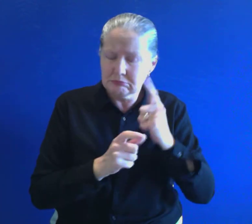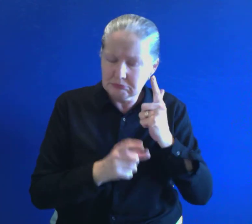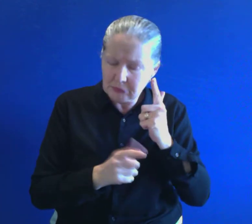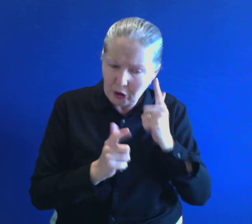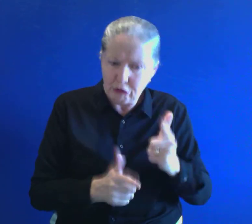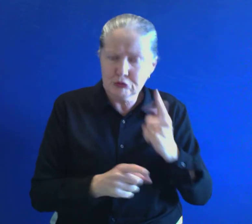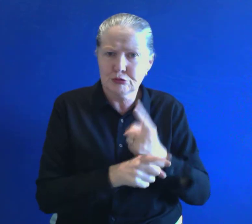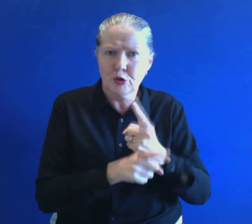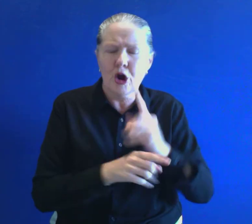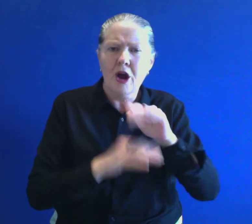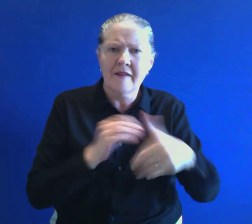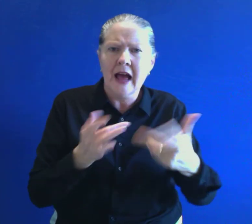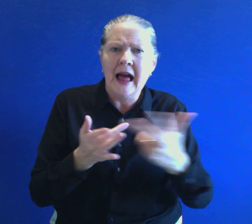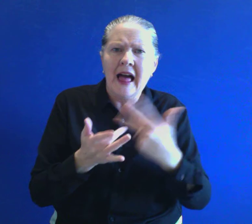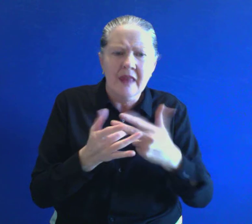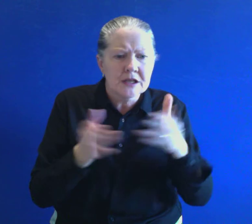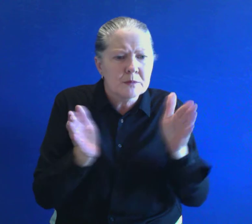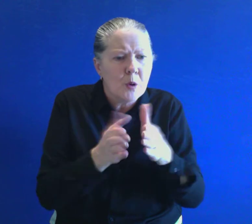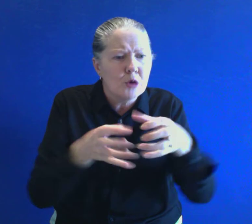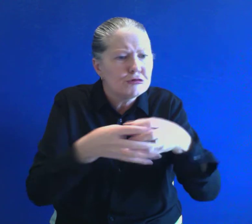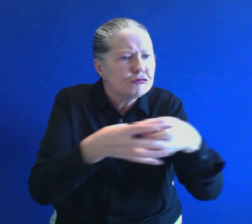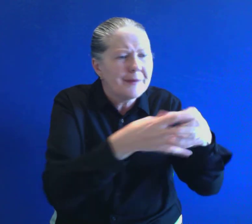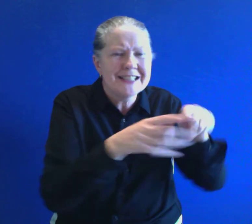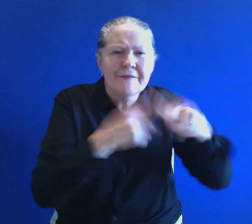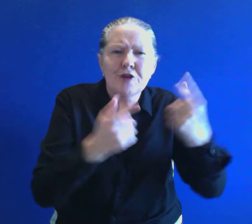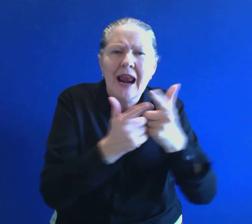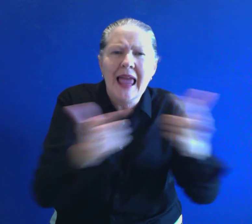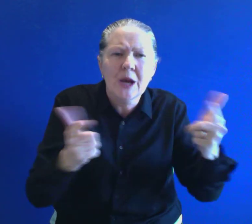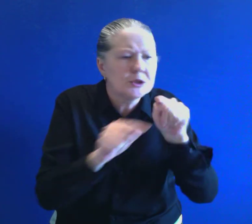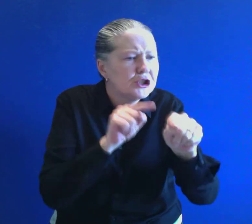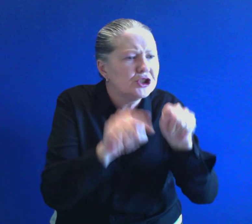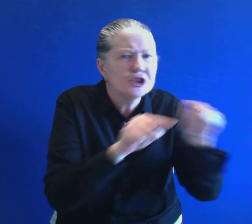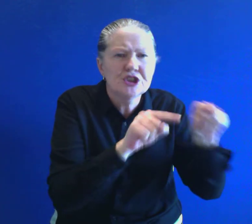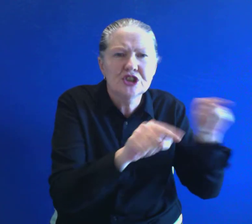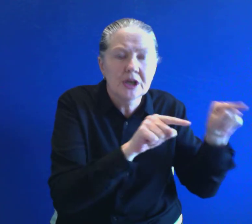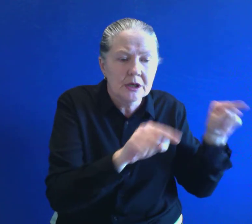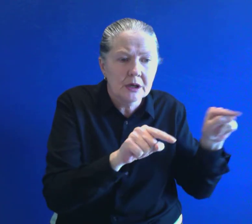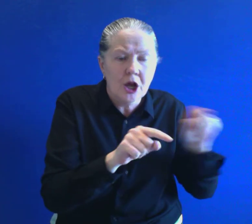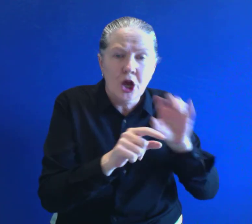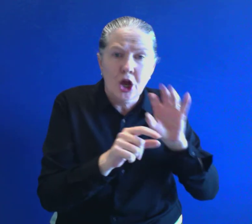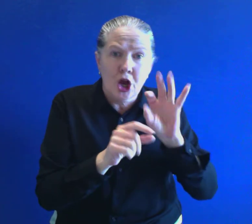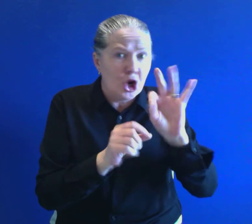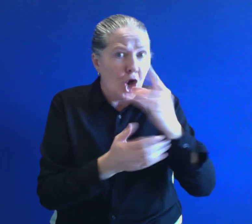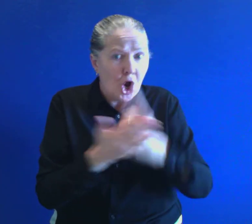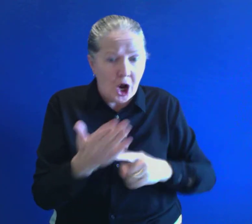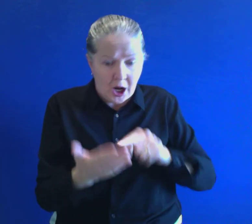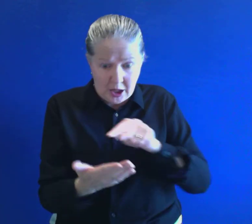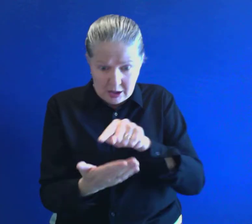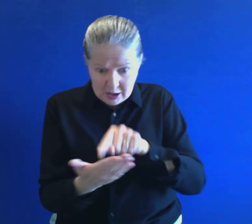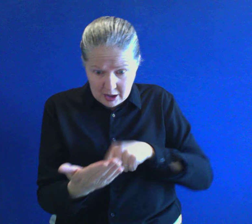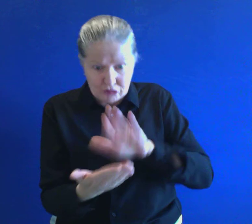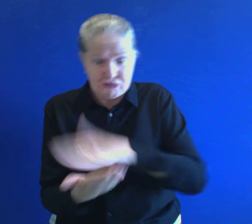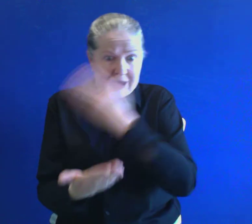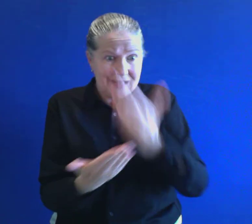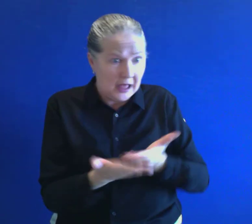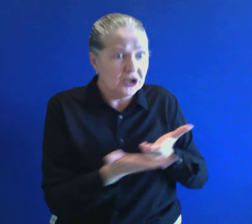minority or other language groups and how it's really important that they get not just translations but the government actually engages